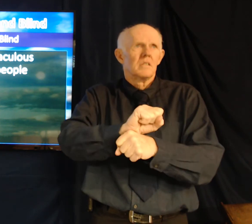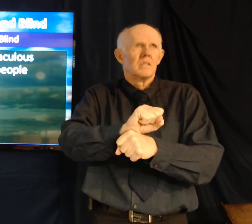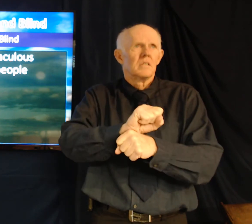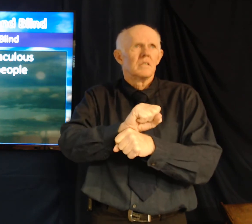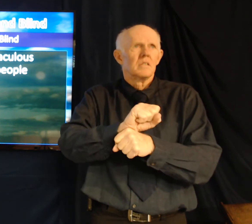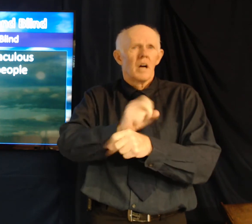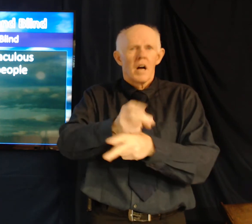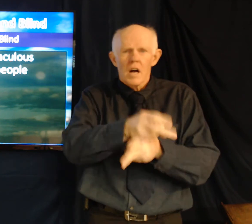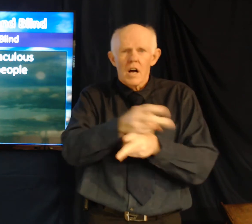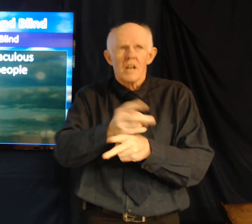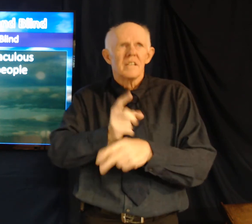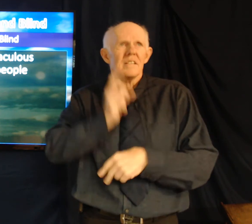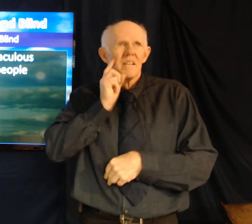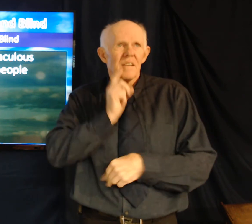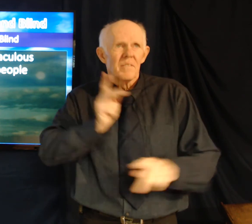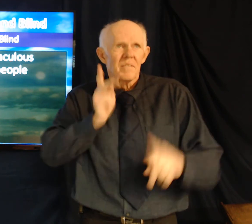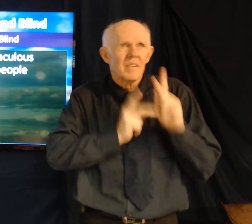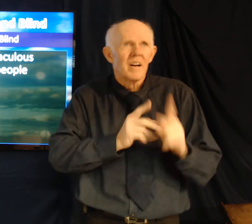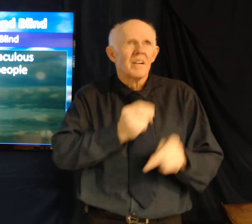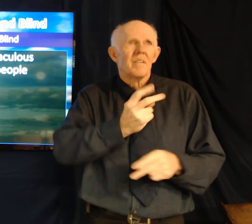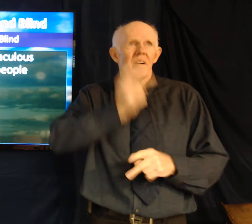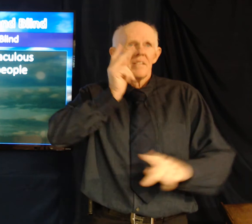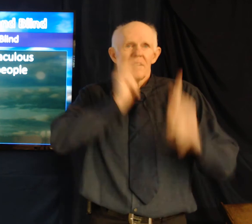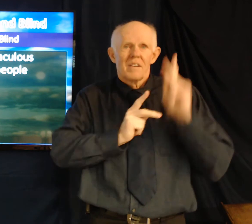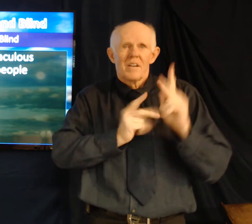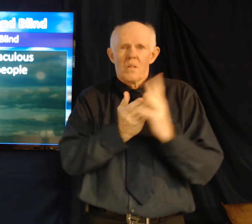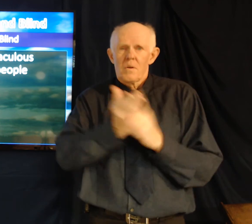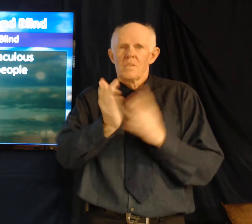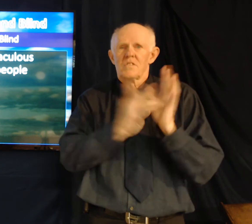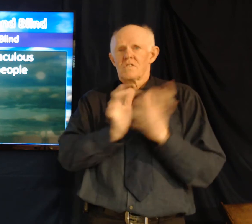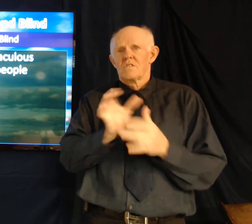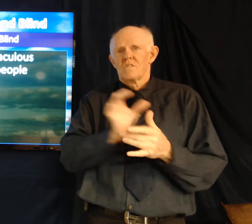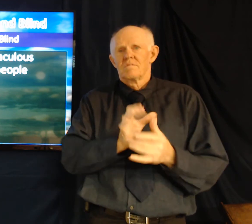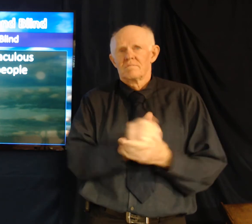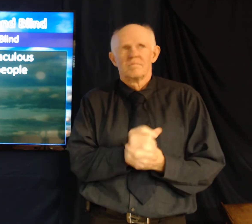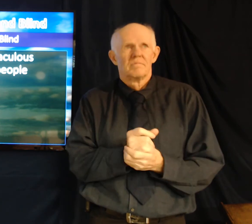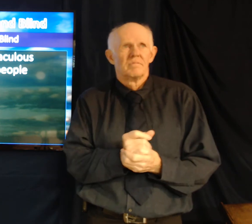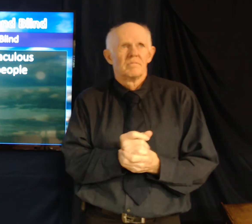of deaf people and blind people through Jesus.